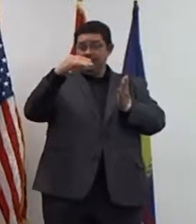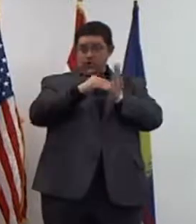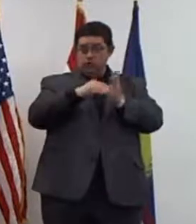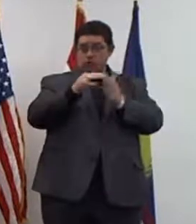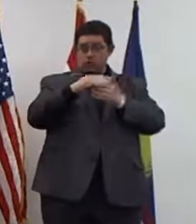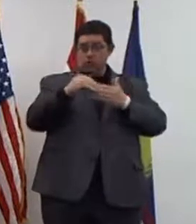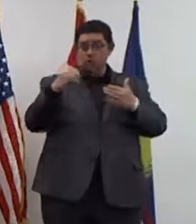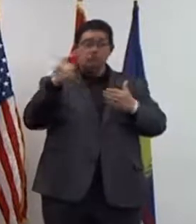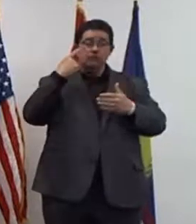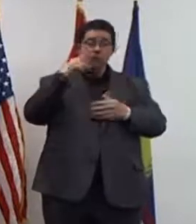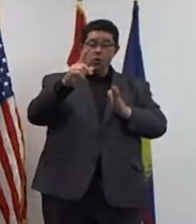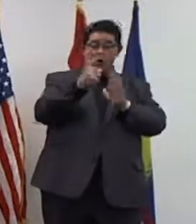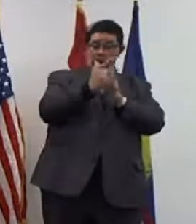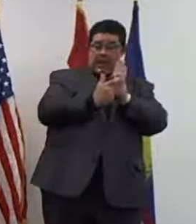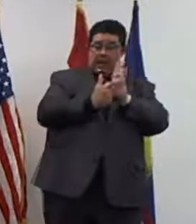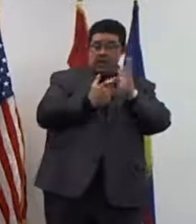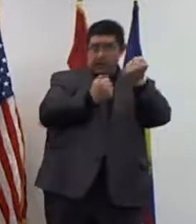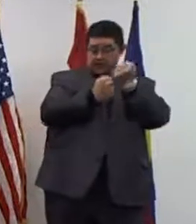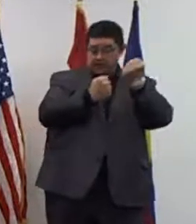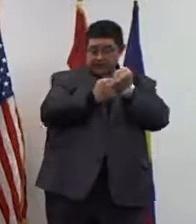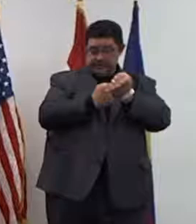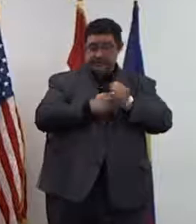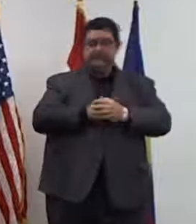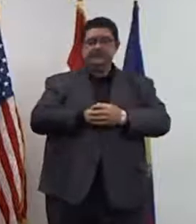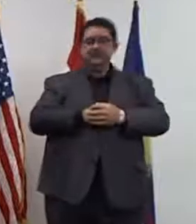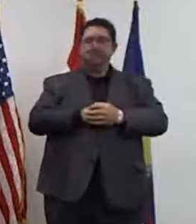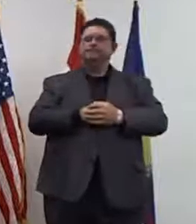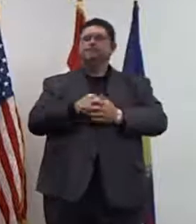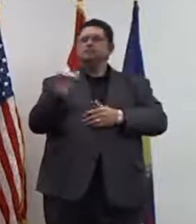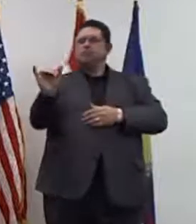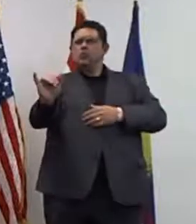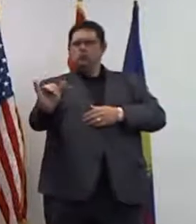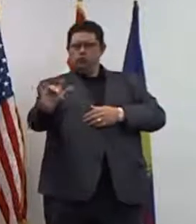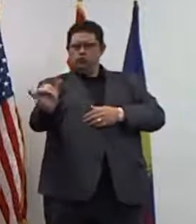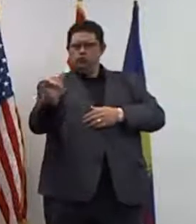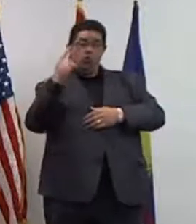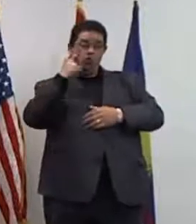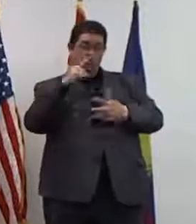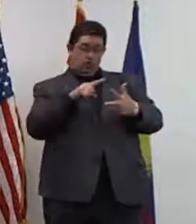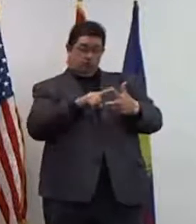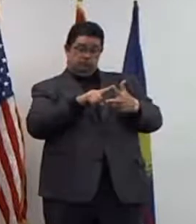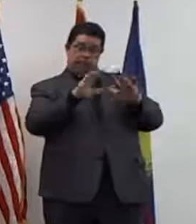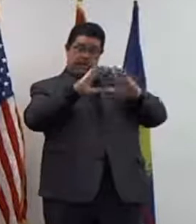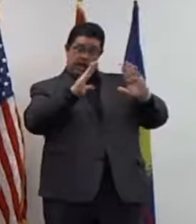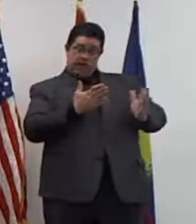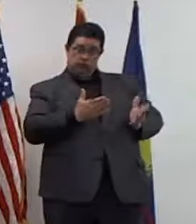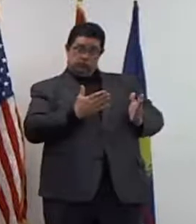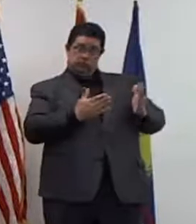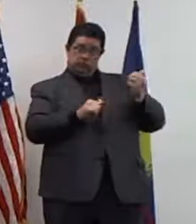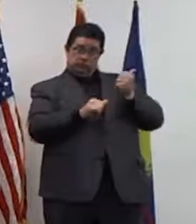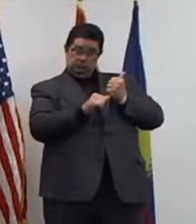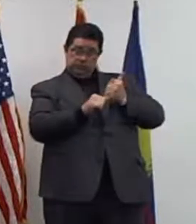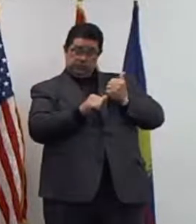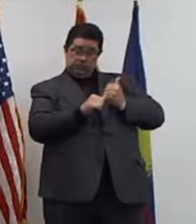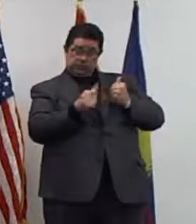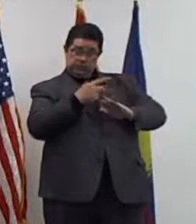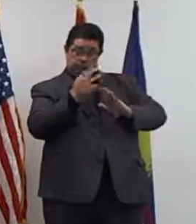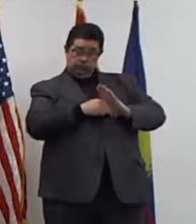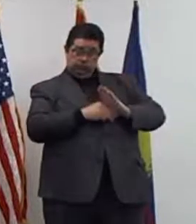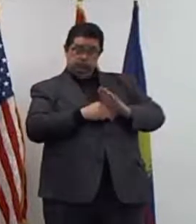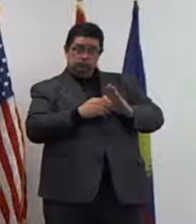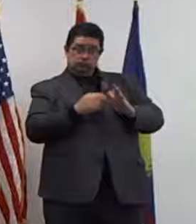will go to legal advocacy. Additionally, under the housing and utility assistance portion of the program,